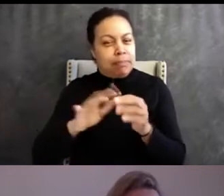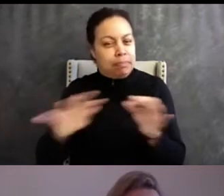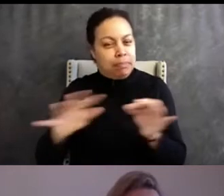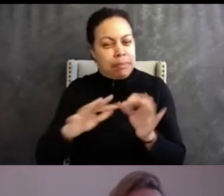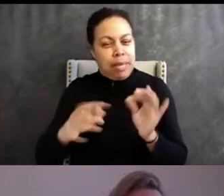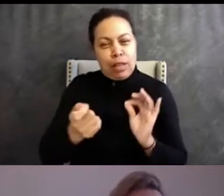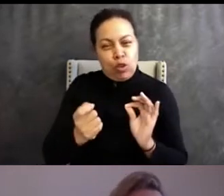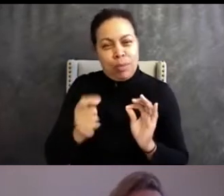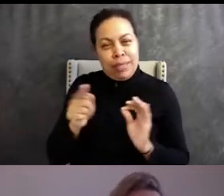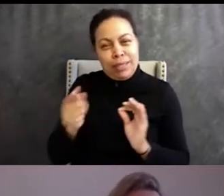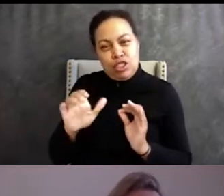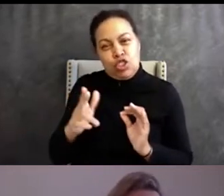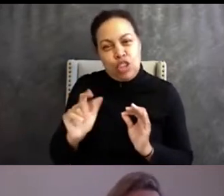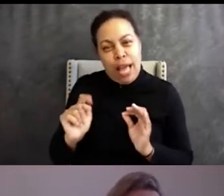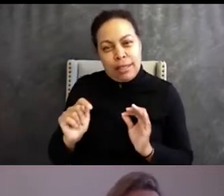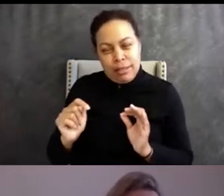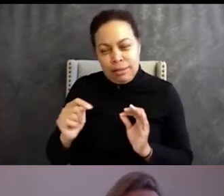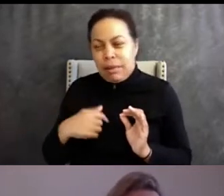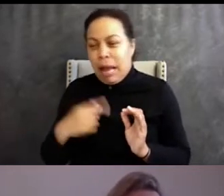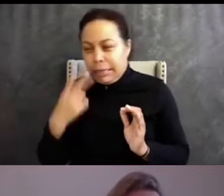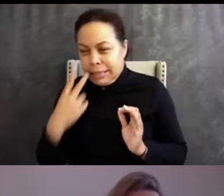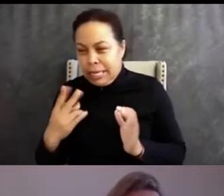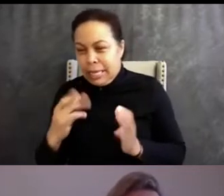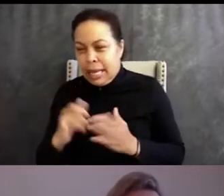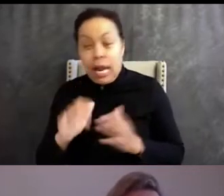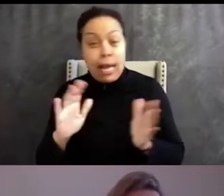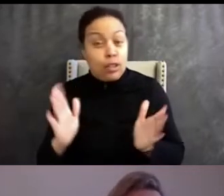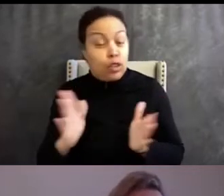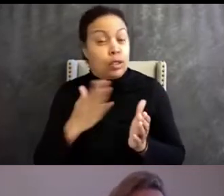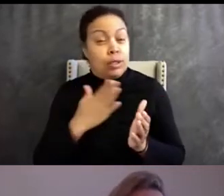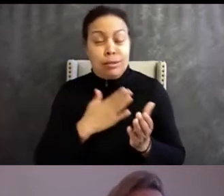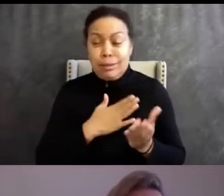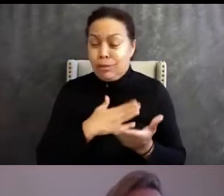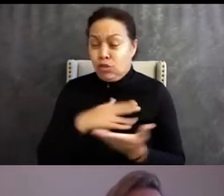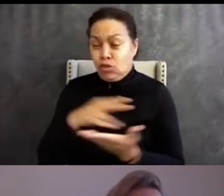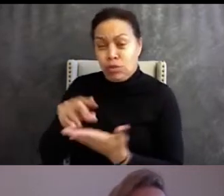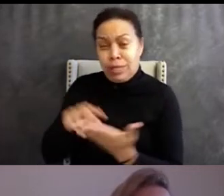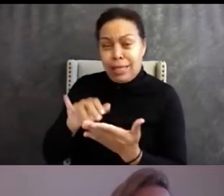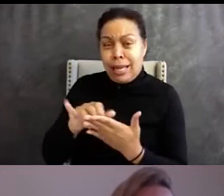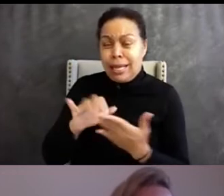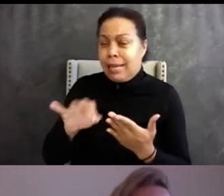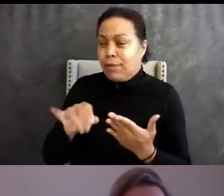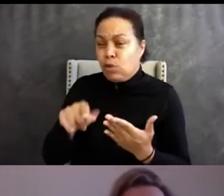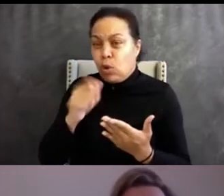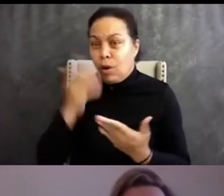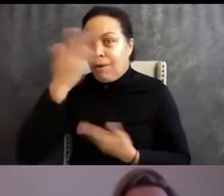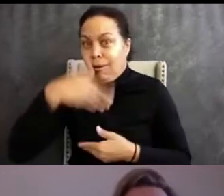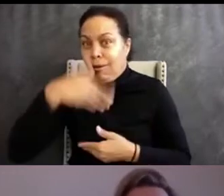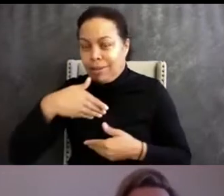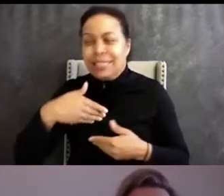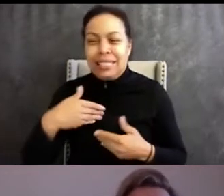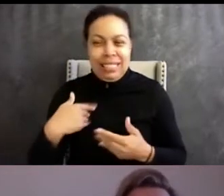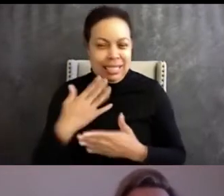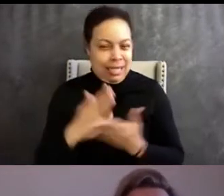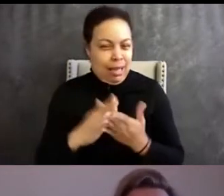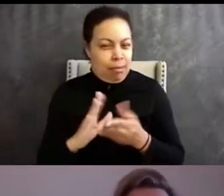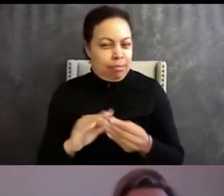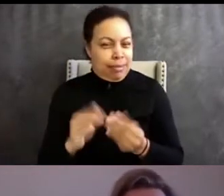in the chat. I encourage you all to peruse. I promise you're not paying attention. And that